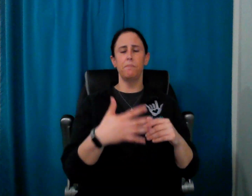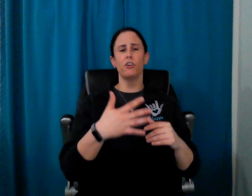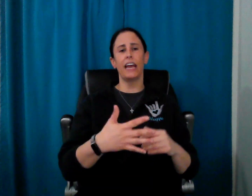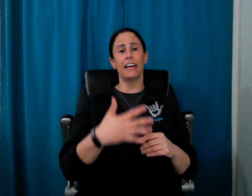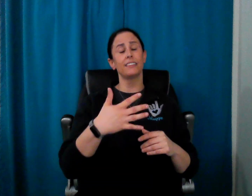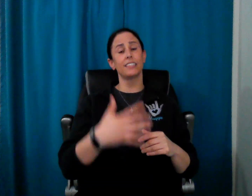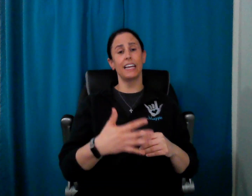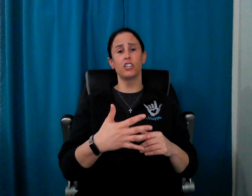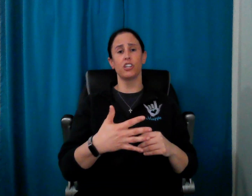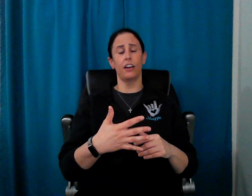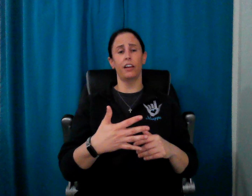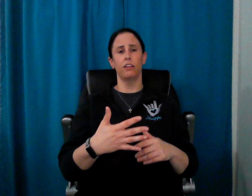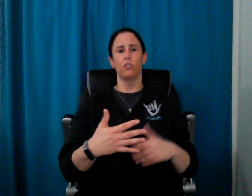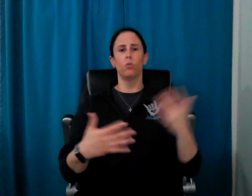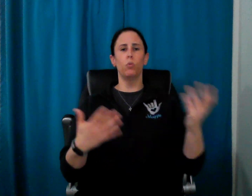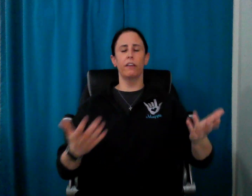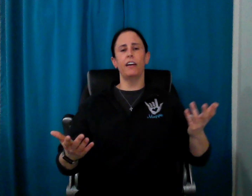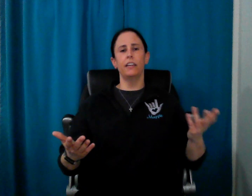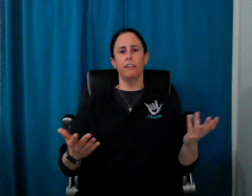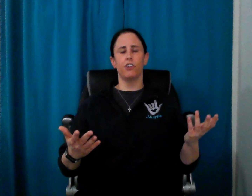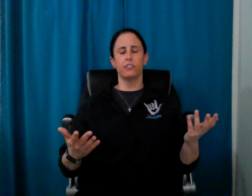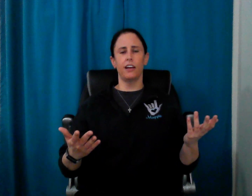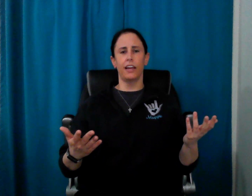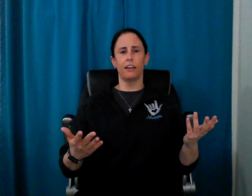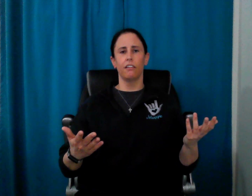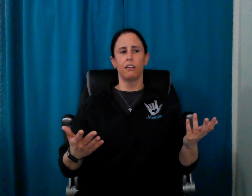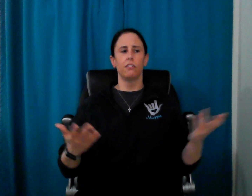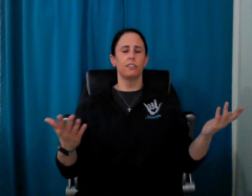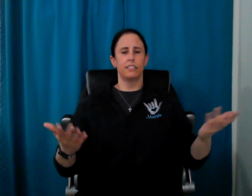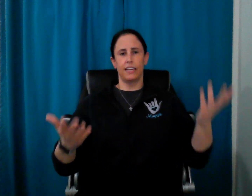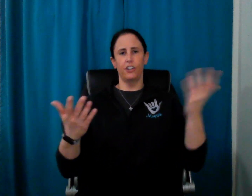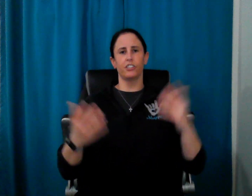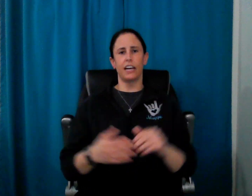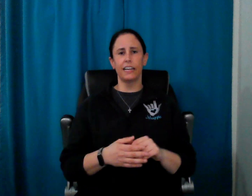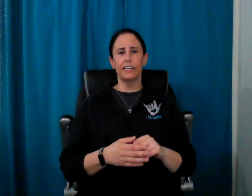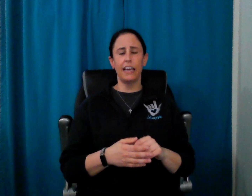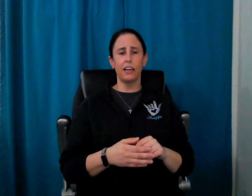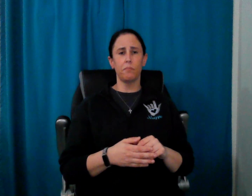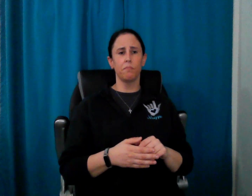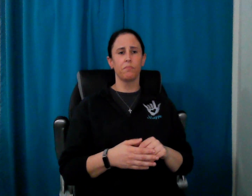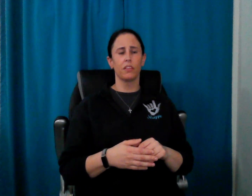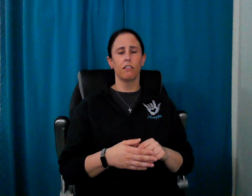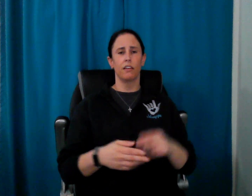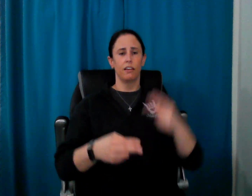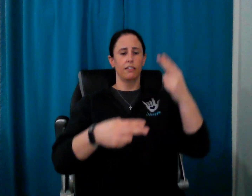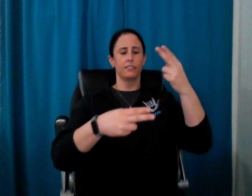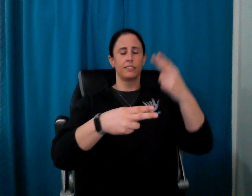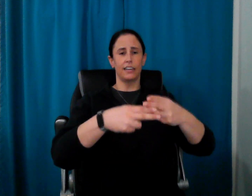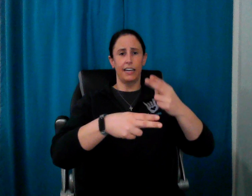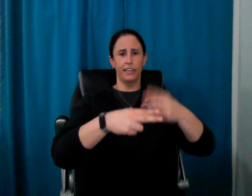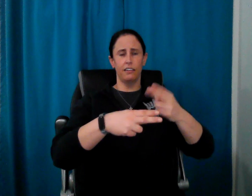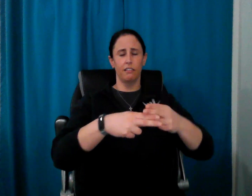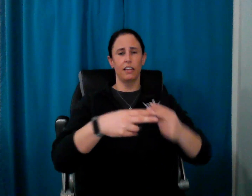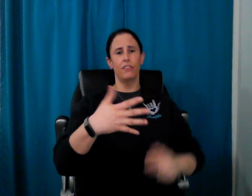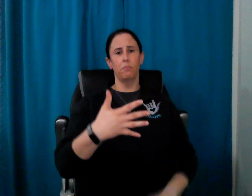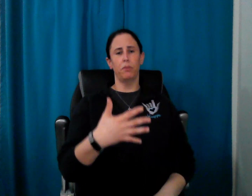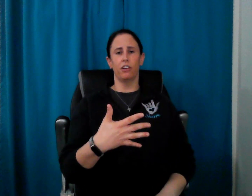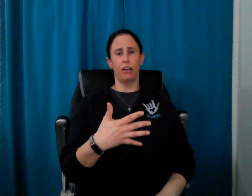your hand stationary. Well, what if I need it for a sign? Let's say you're signing name. Sign it and then put it right